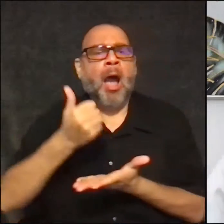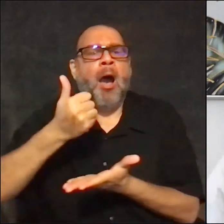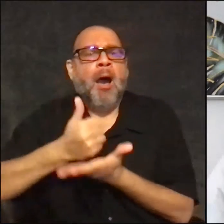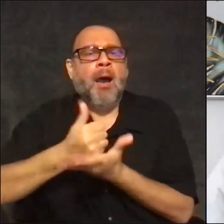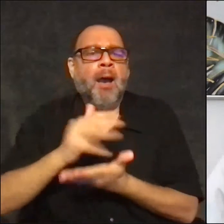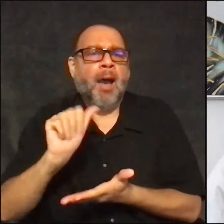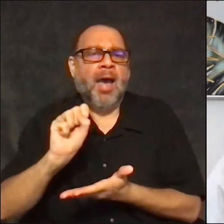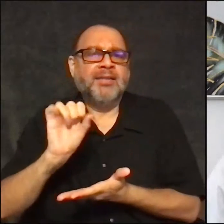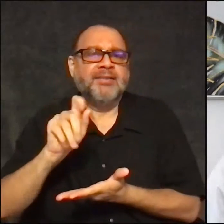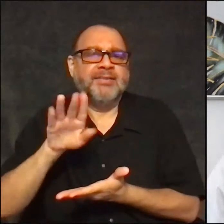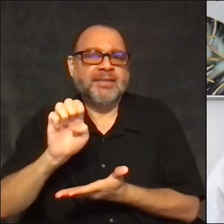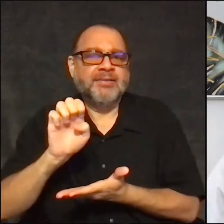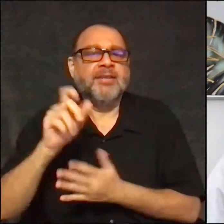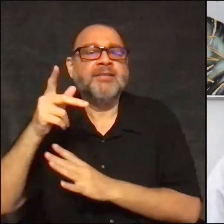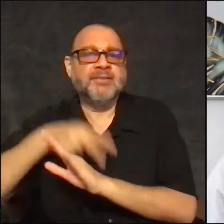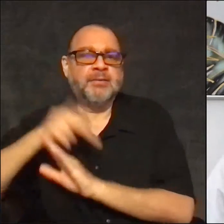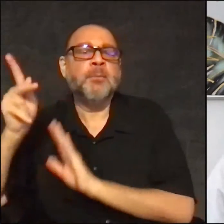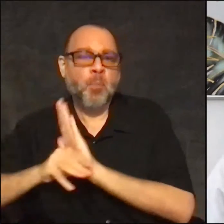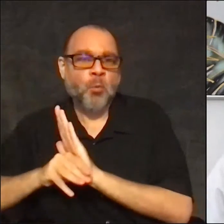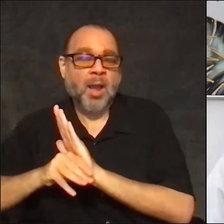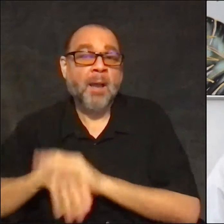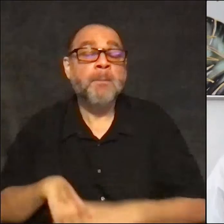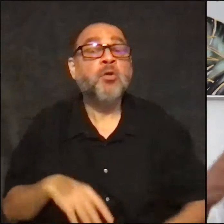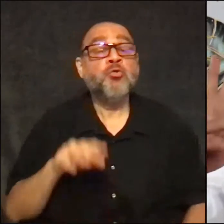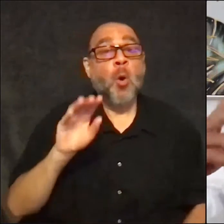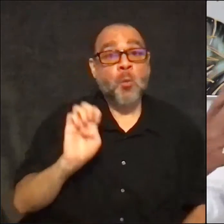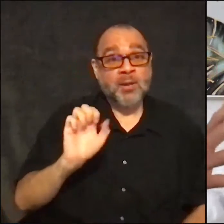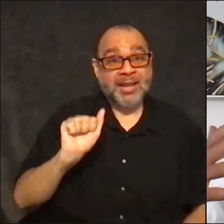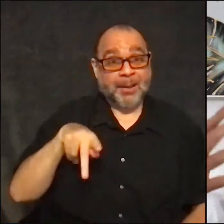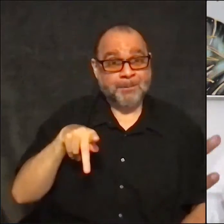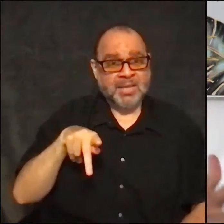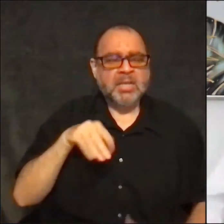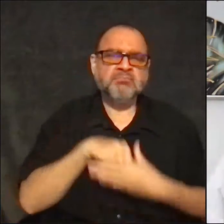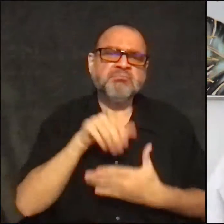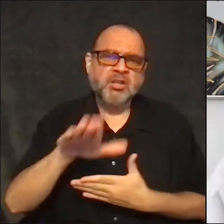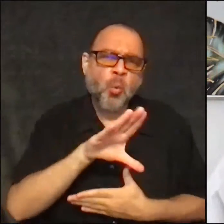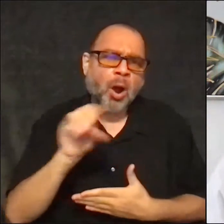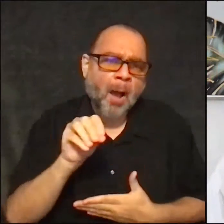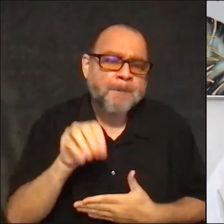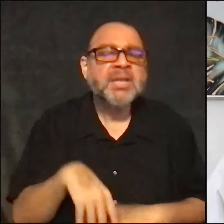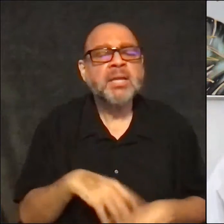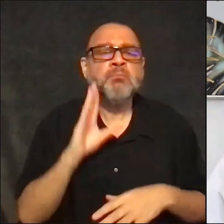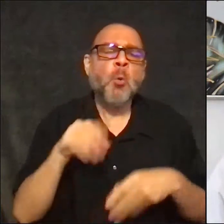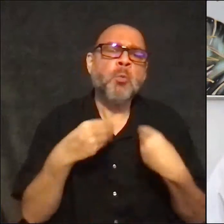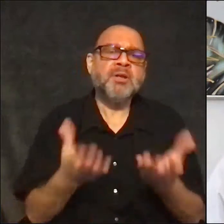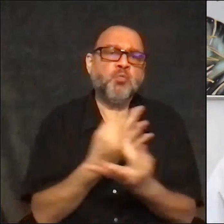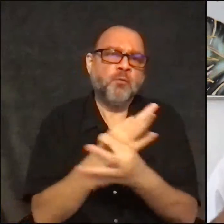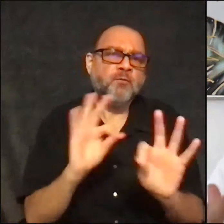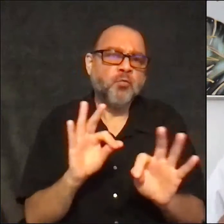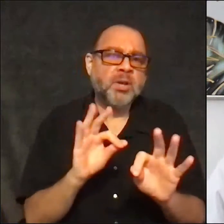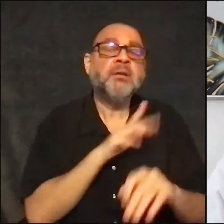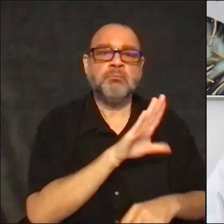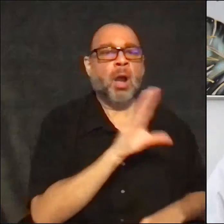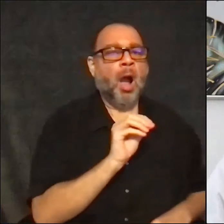the EAP at your company is going to offer you free, it's not free to your company, but free to you,